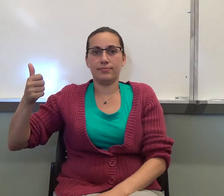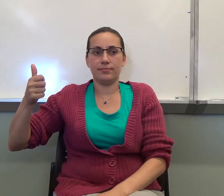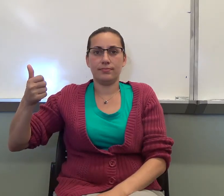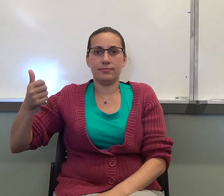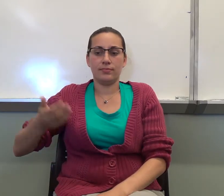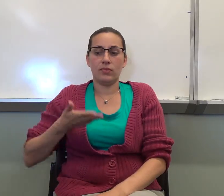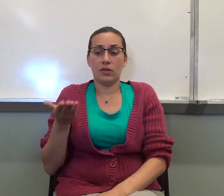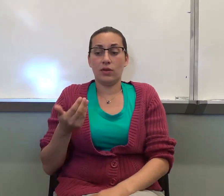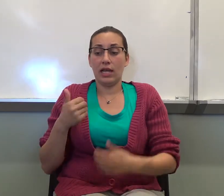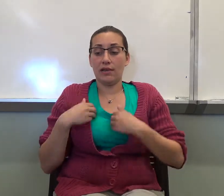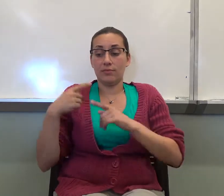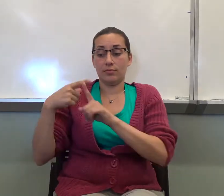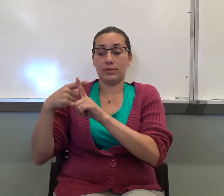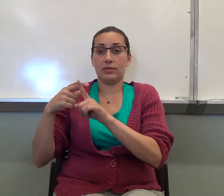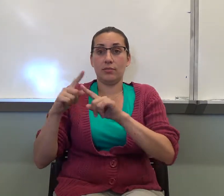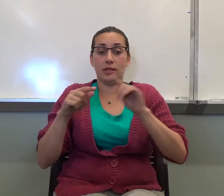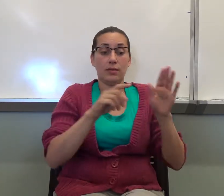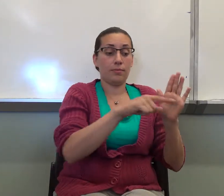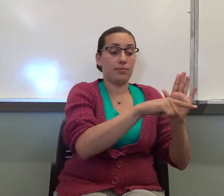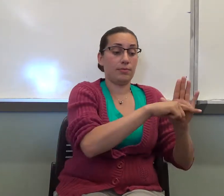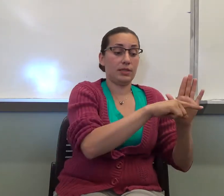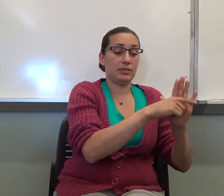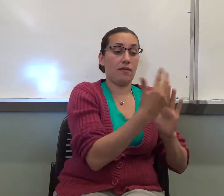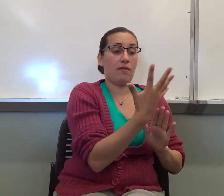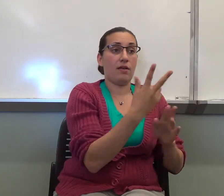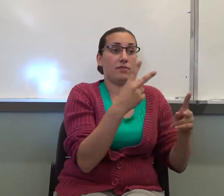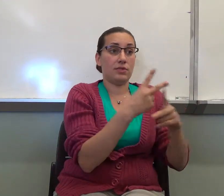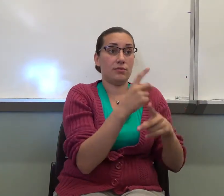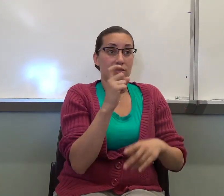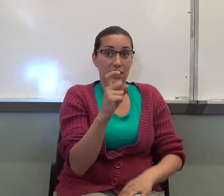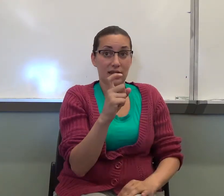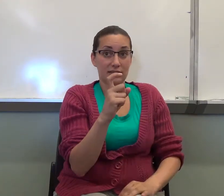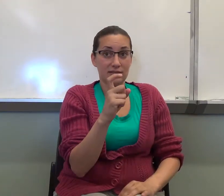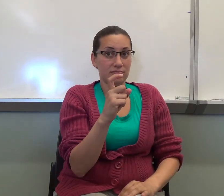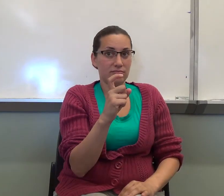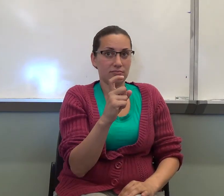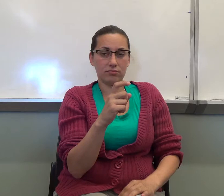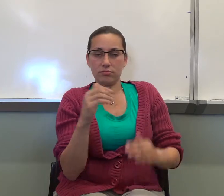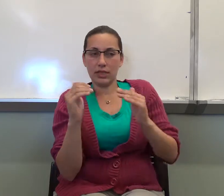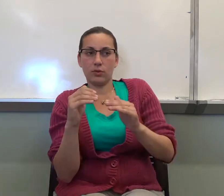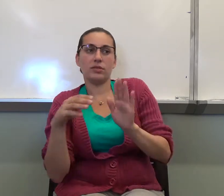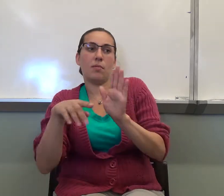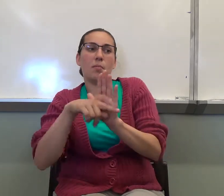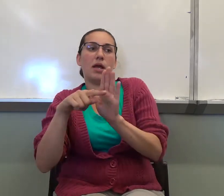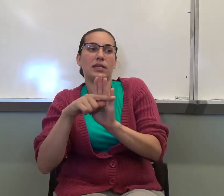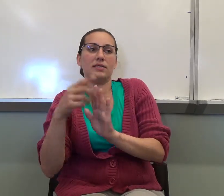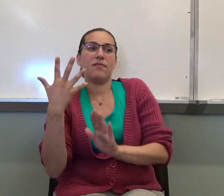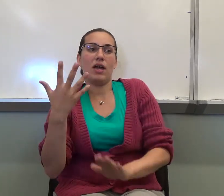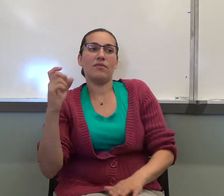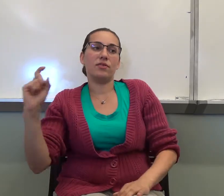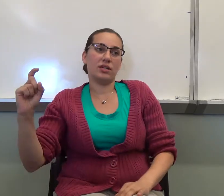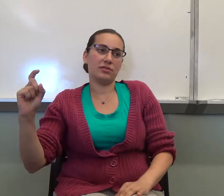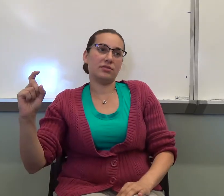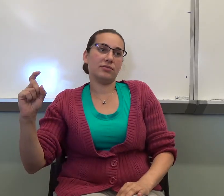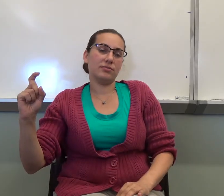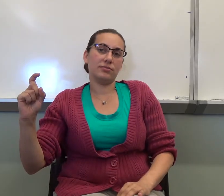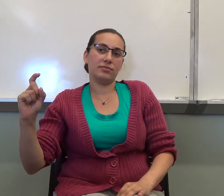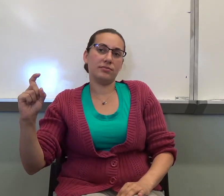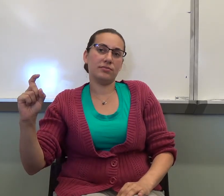Now minus 5 times an x is just that. It's a minus 5x. There's nothing you can do with it. Since